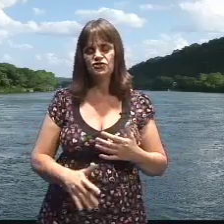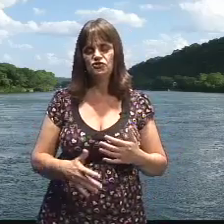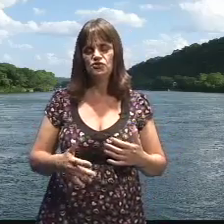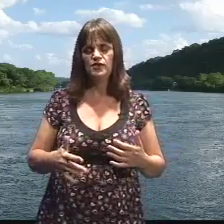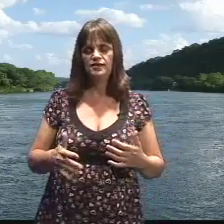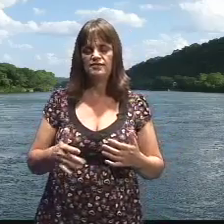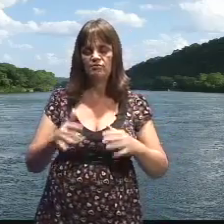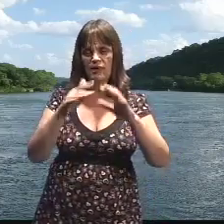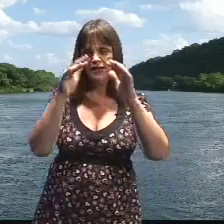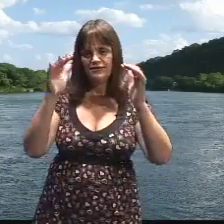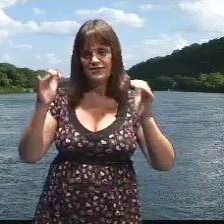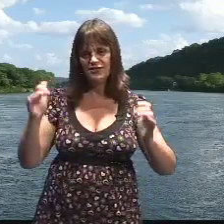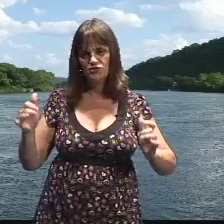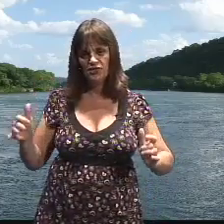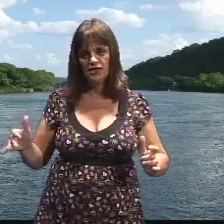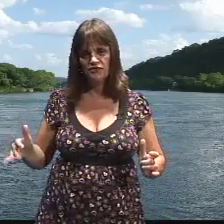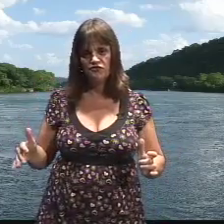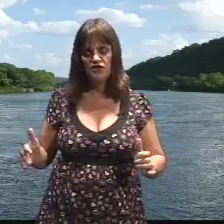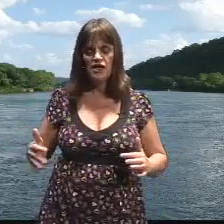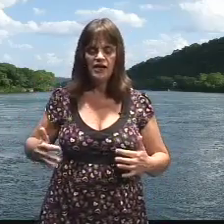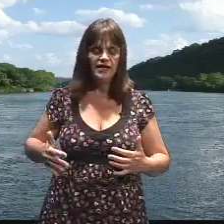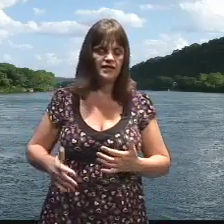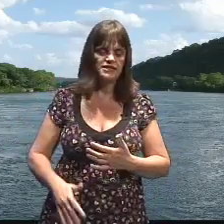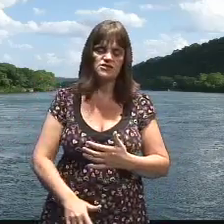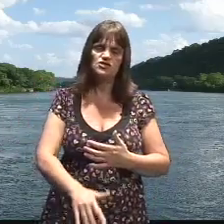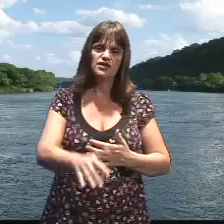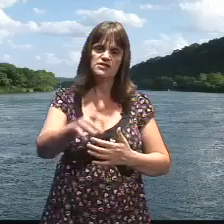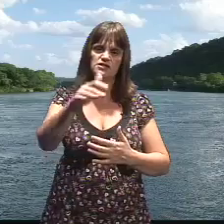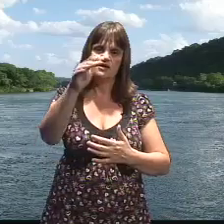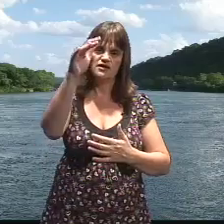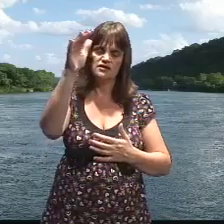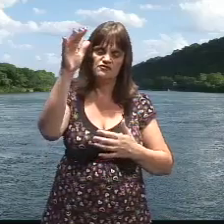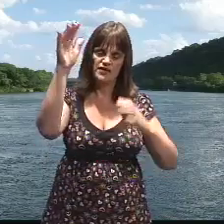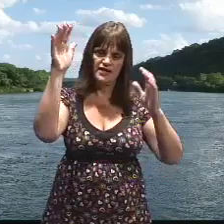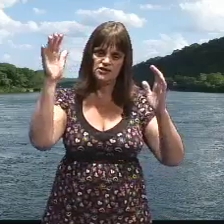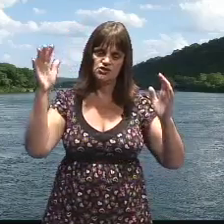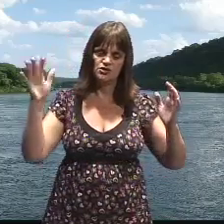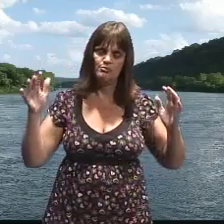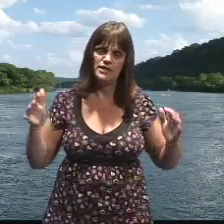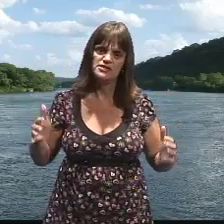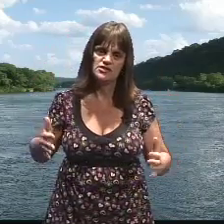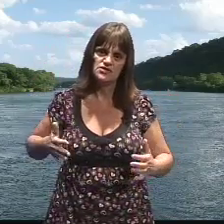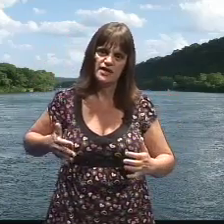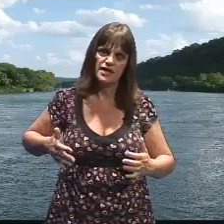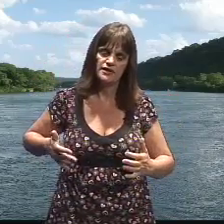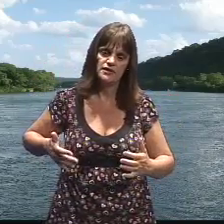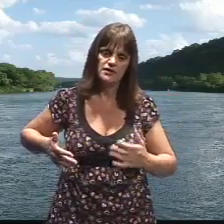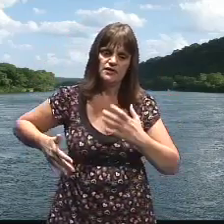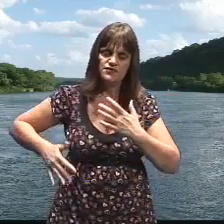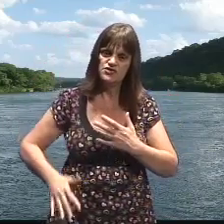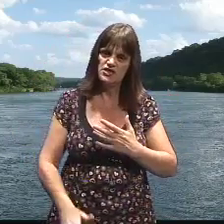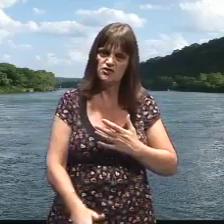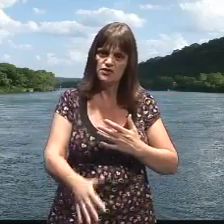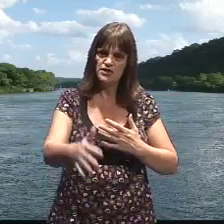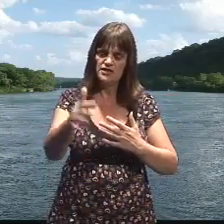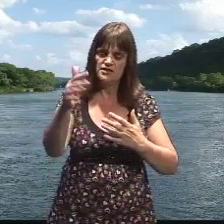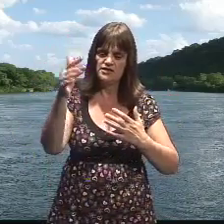do with balance in your life. And it isn't just on a financial basis that the secret is